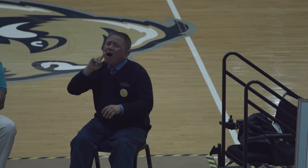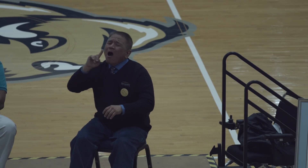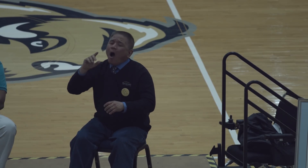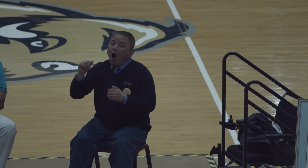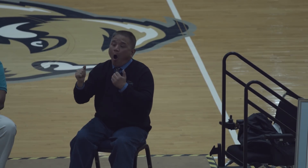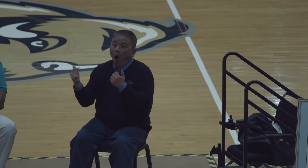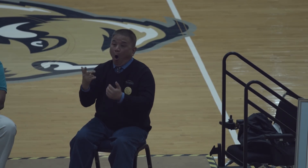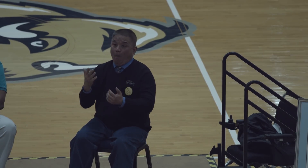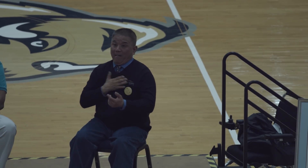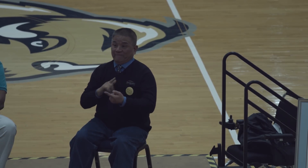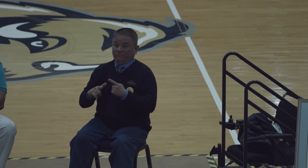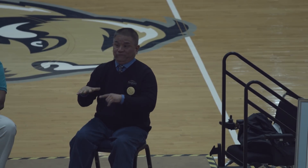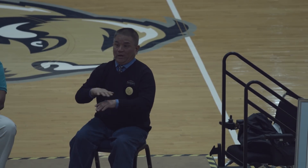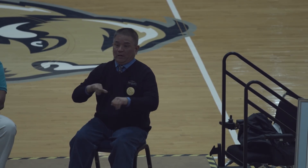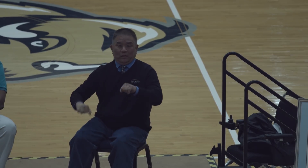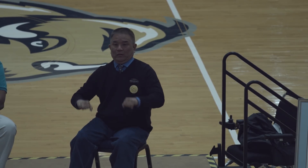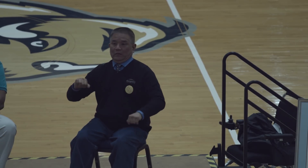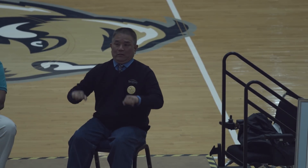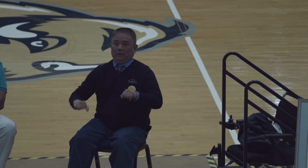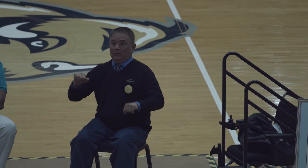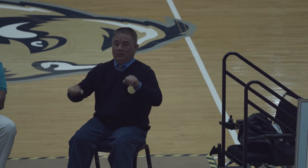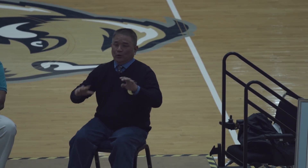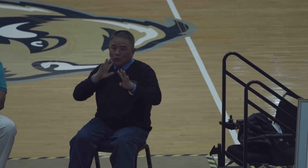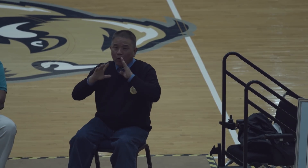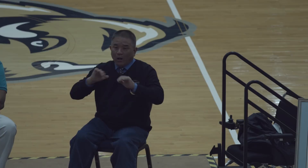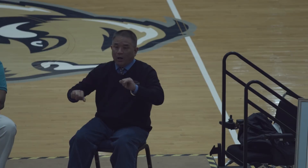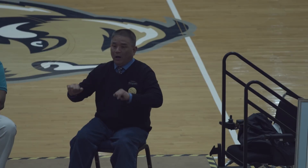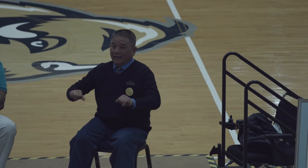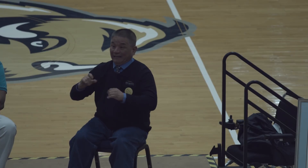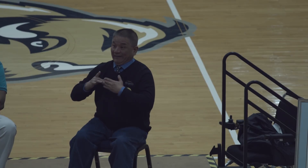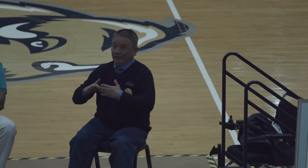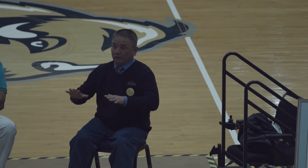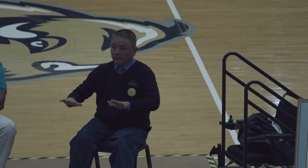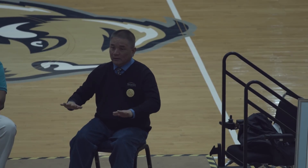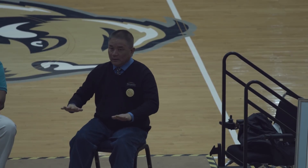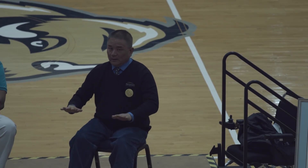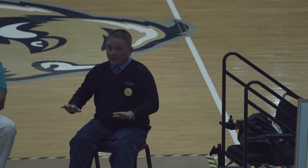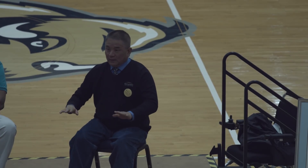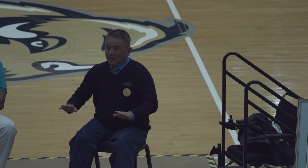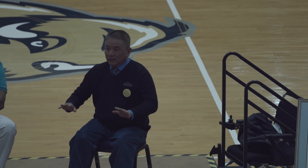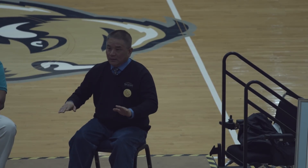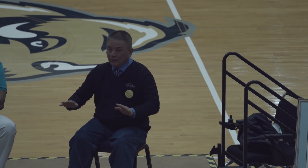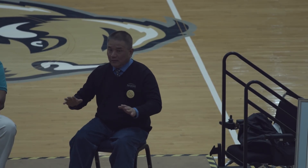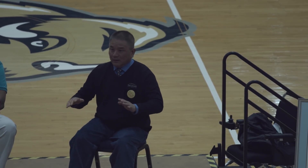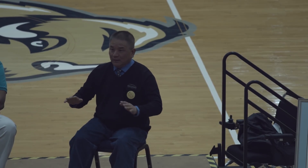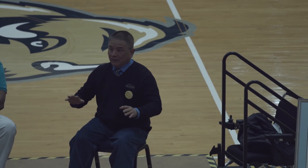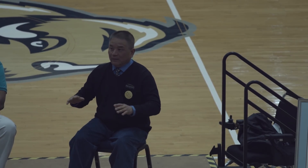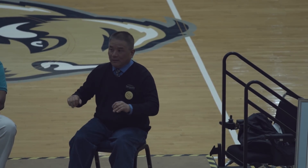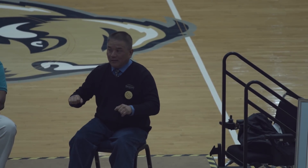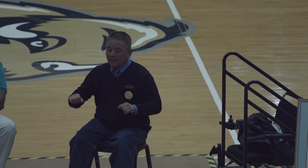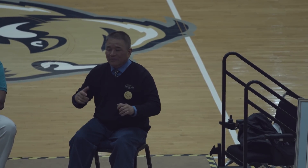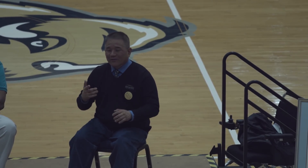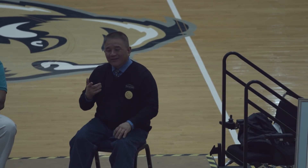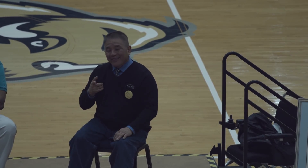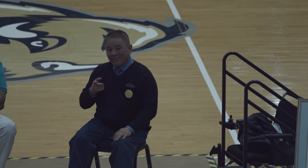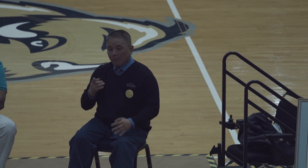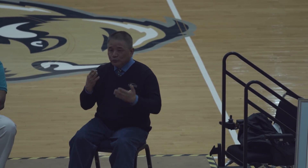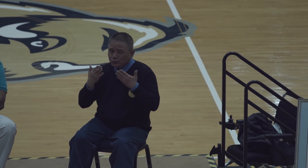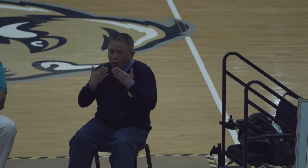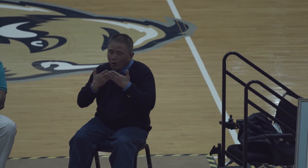that we could do what we were doing, but we did it nonetheless. The leaders emerged, and it came to